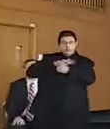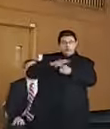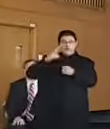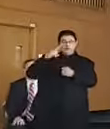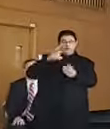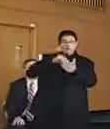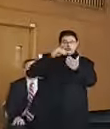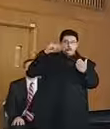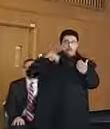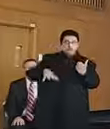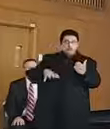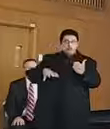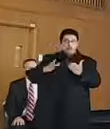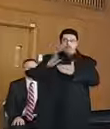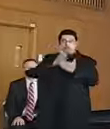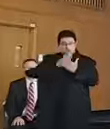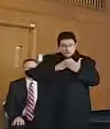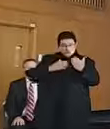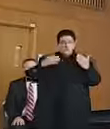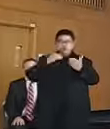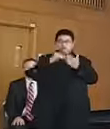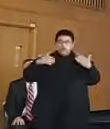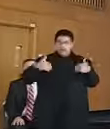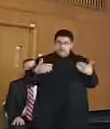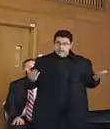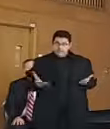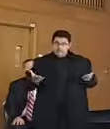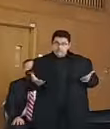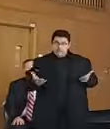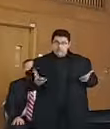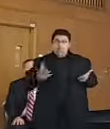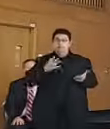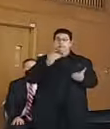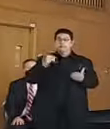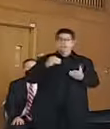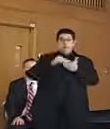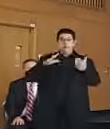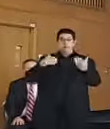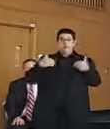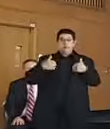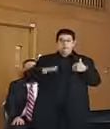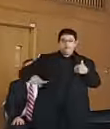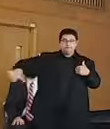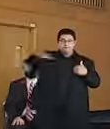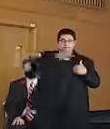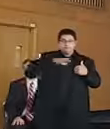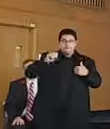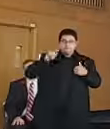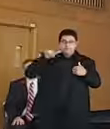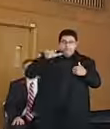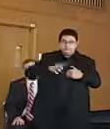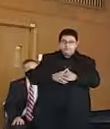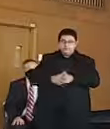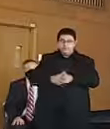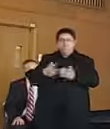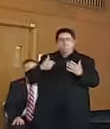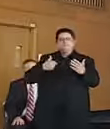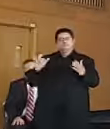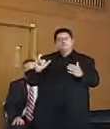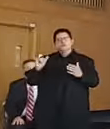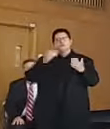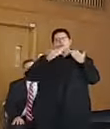students, which some of whom we have here and students across our entire metropolitan area. Also, I'm so thankful for our